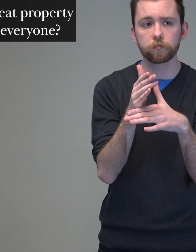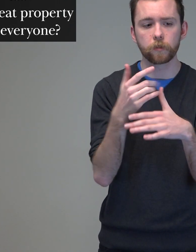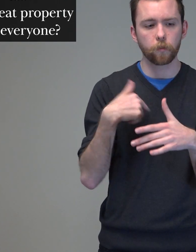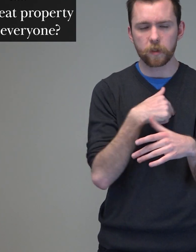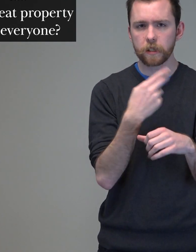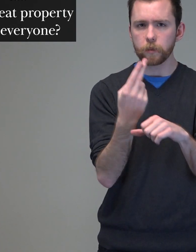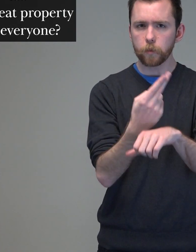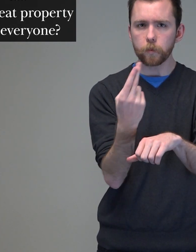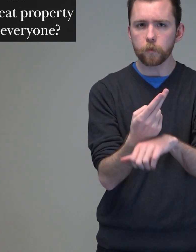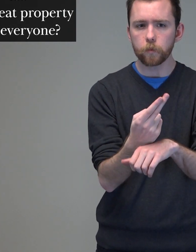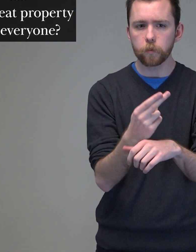Yes.